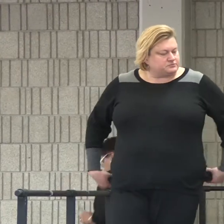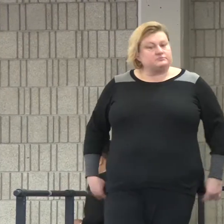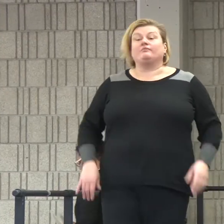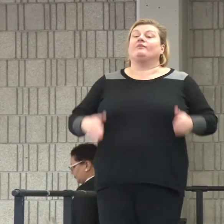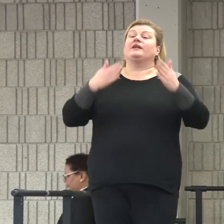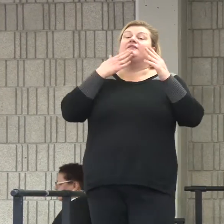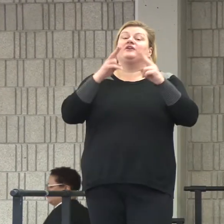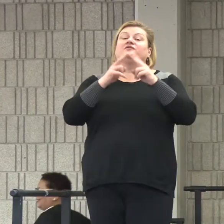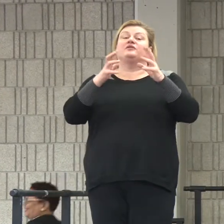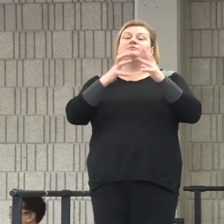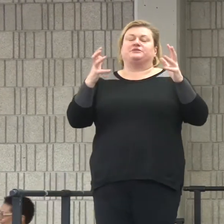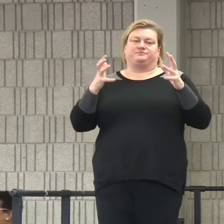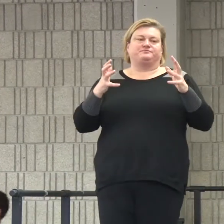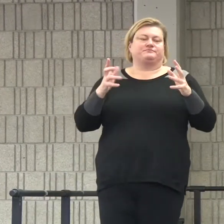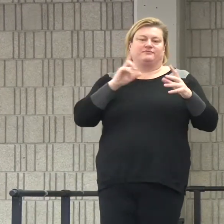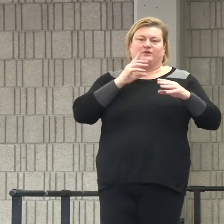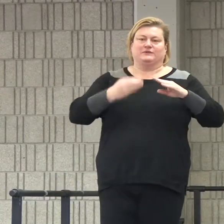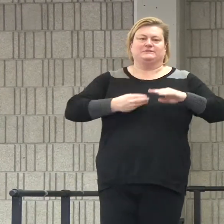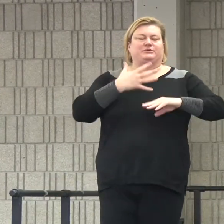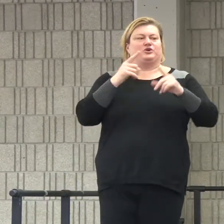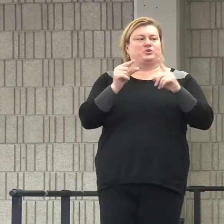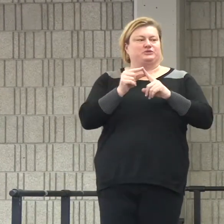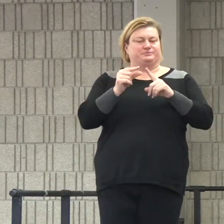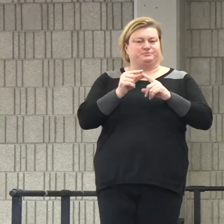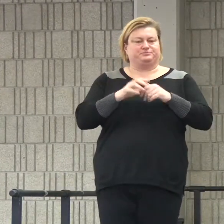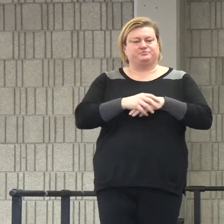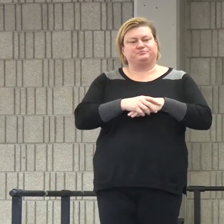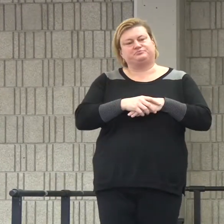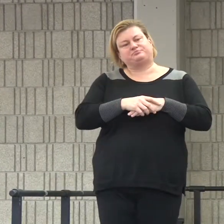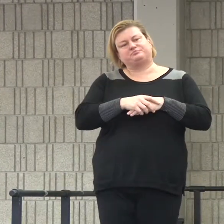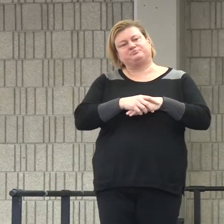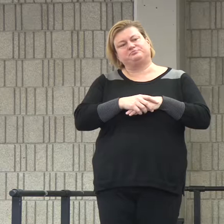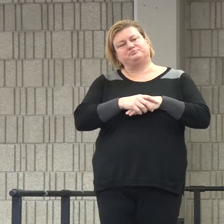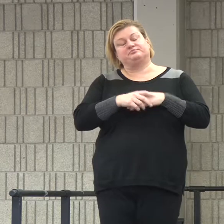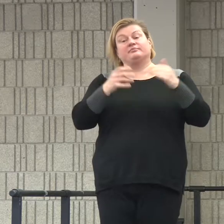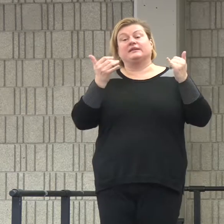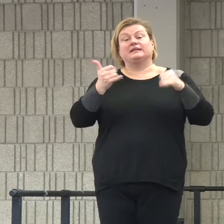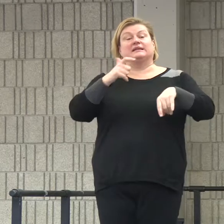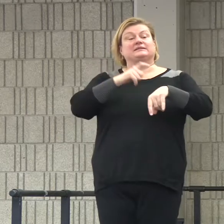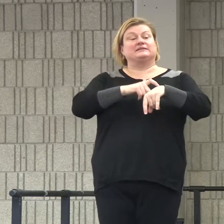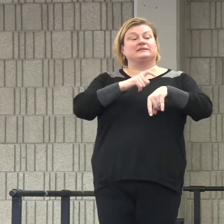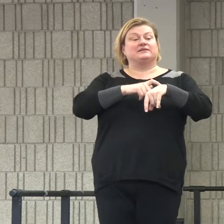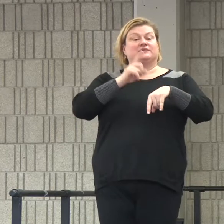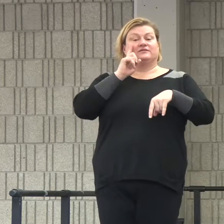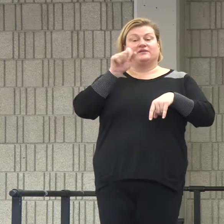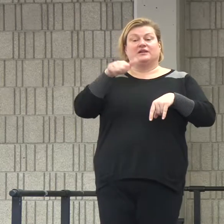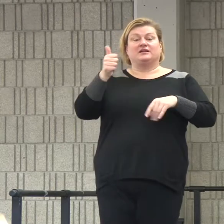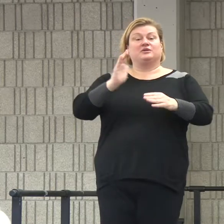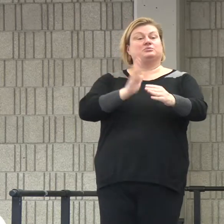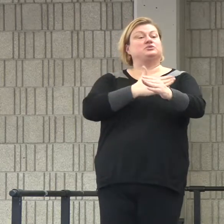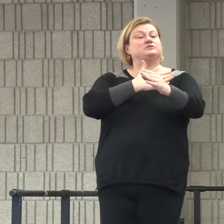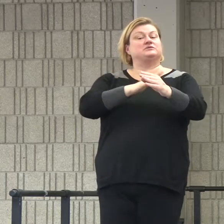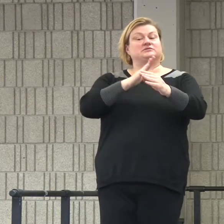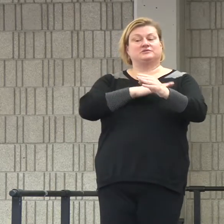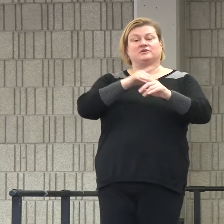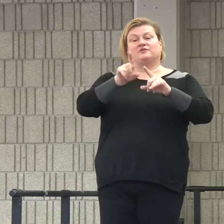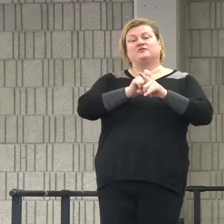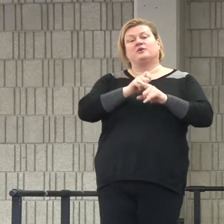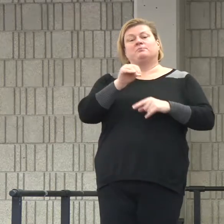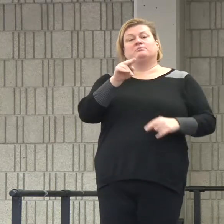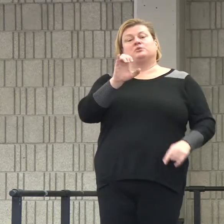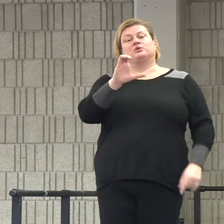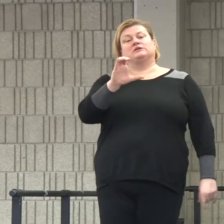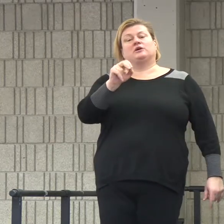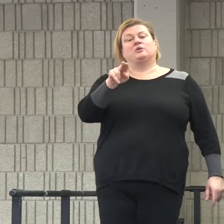Thank you very much, Shelley, for inspiring words. It's now time for another musical interlude from Music